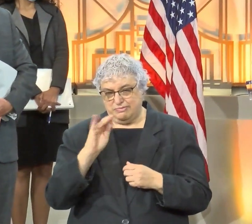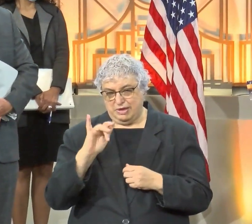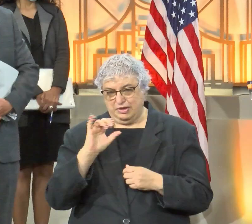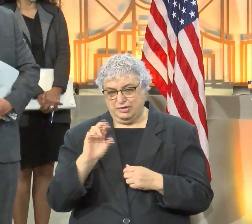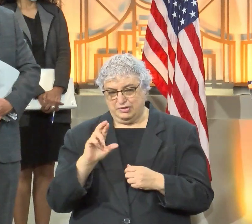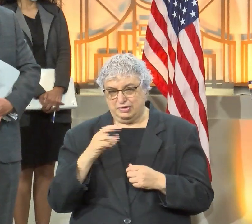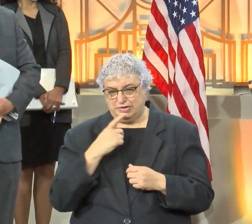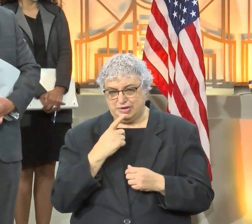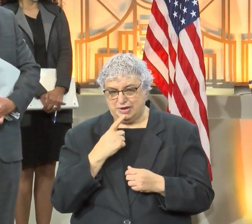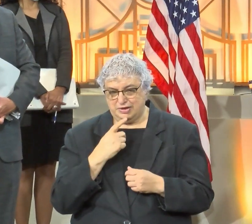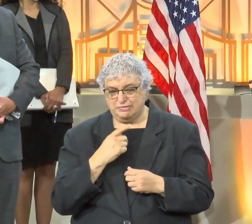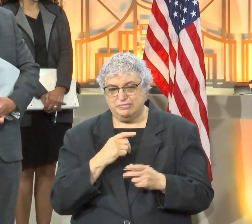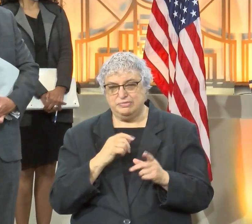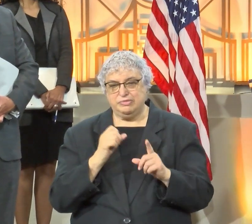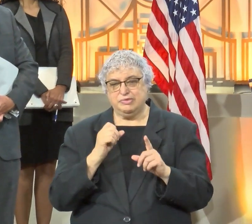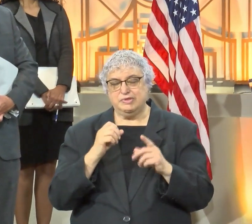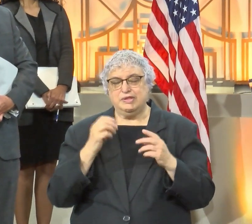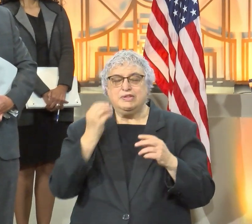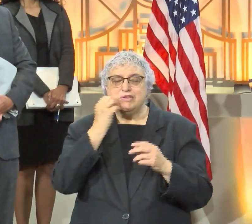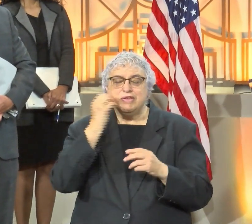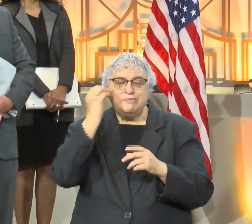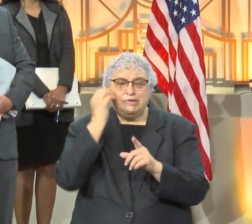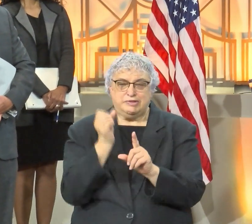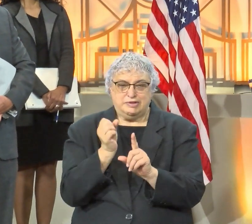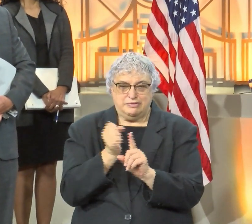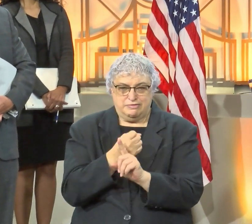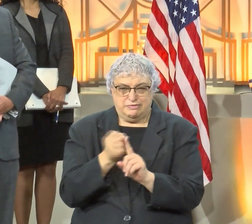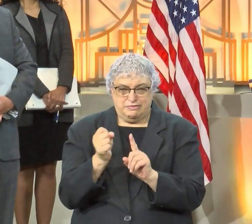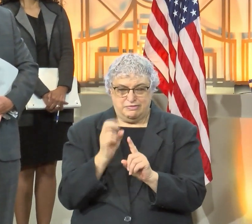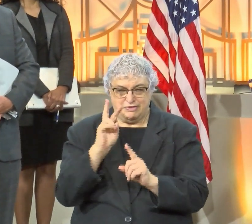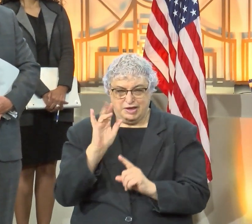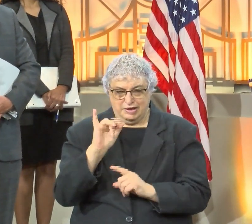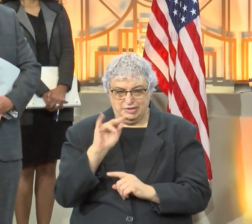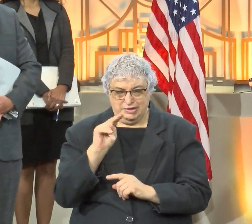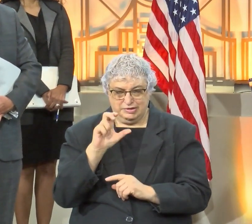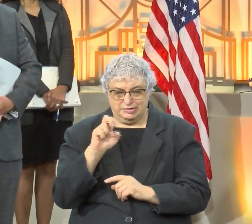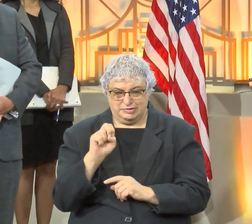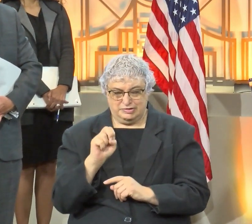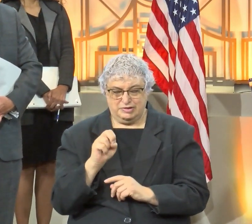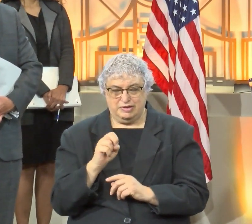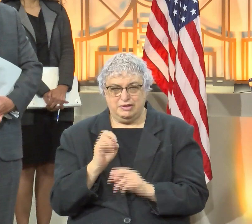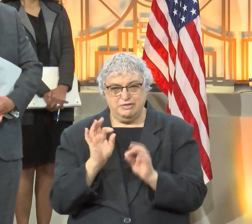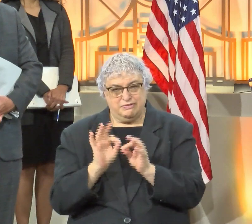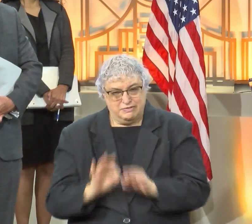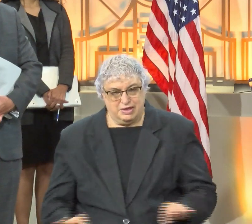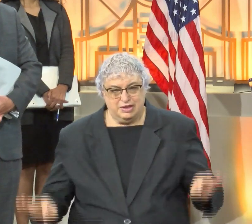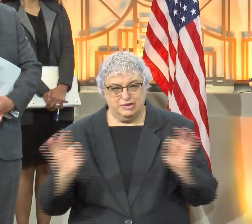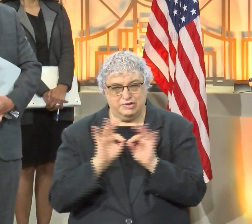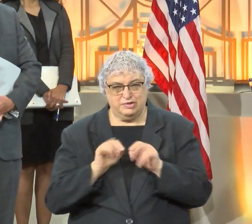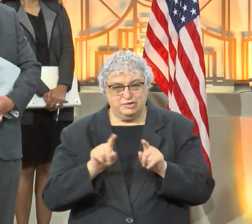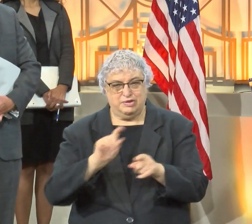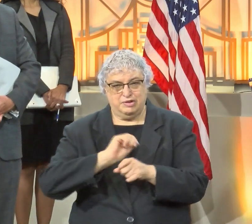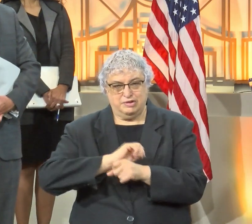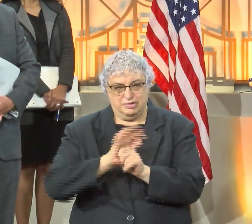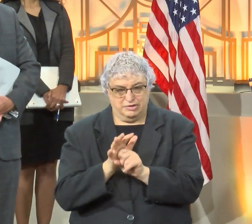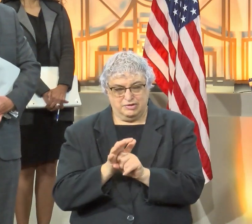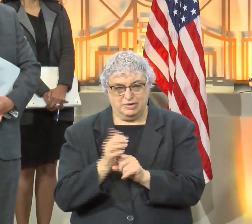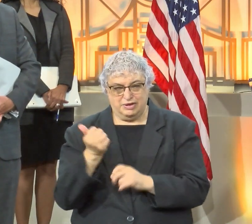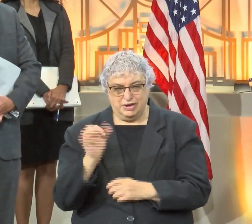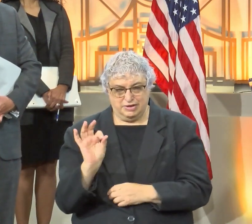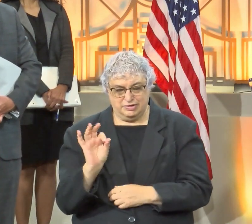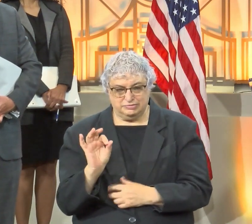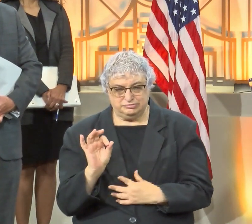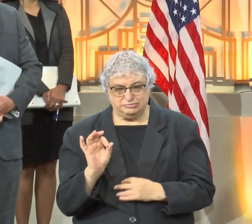address domestic violence why they are so vital, especially during the COVID-19 pandemic.